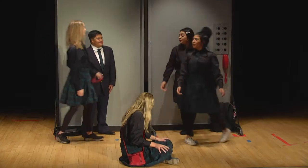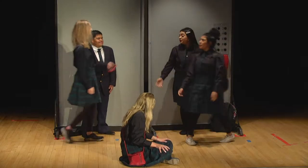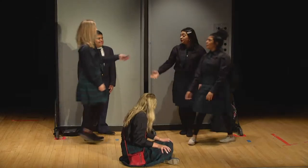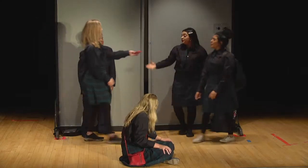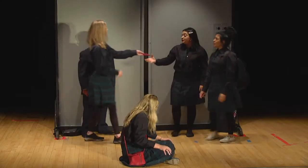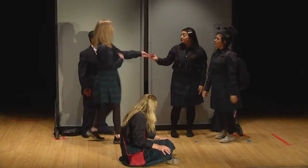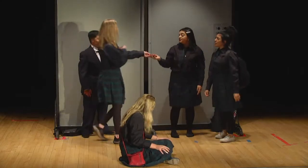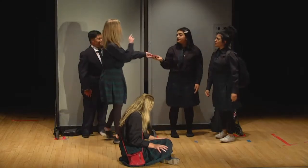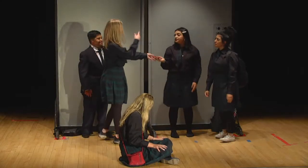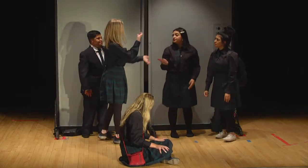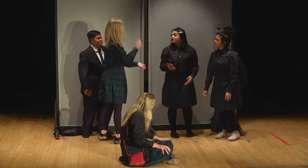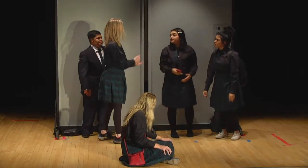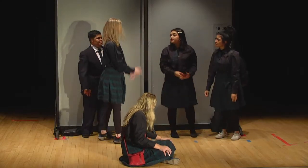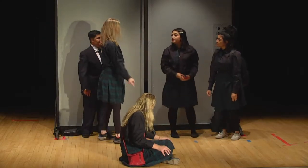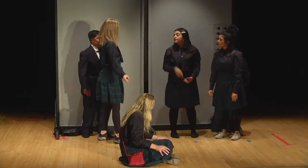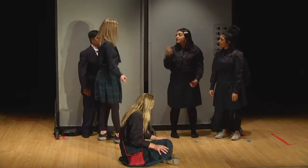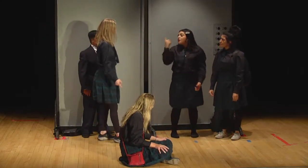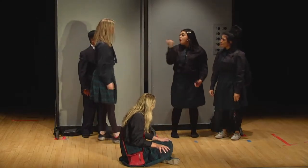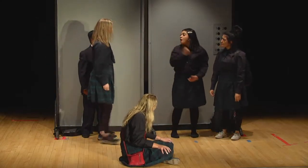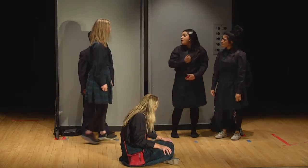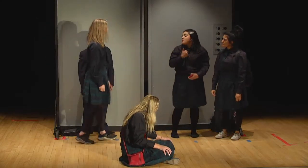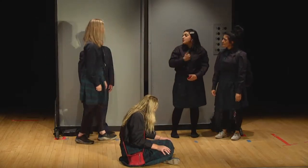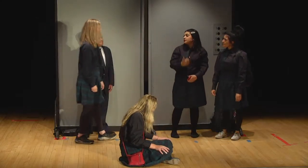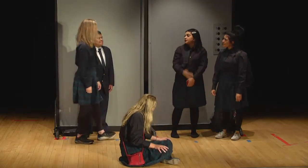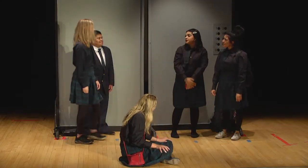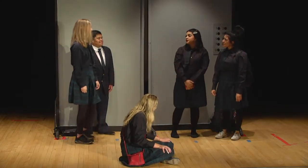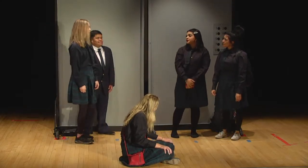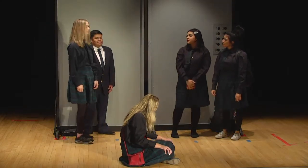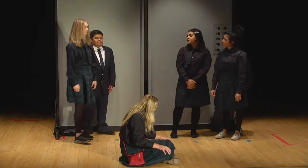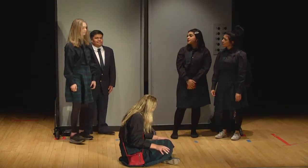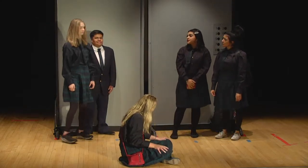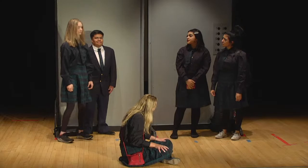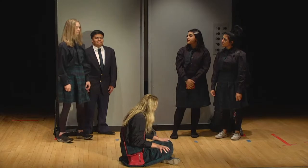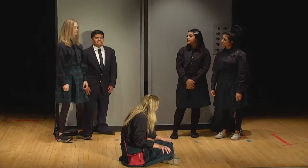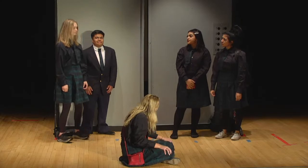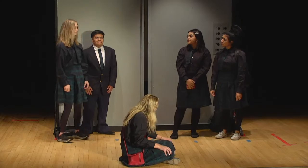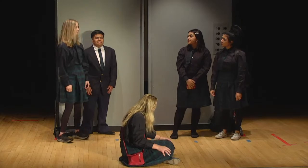Stay out of this. Sorry, I just wanted to help Claire.